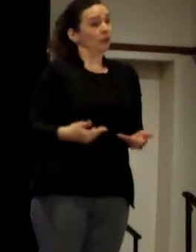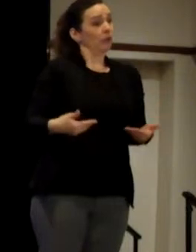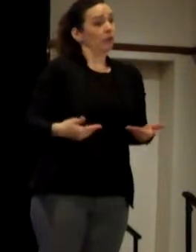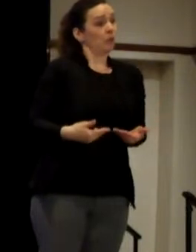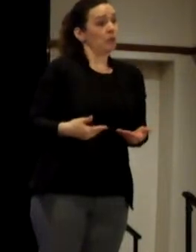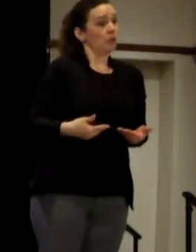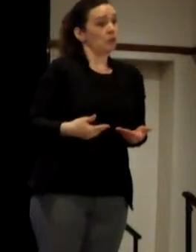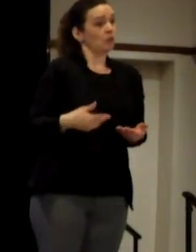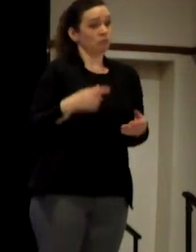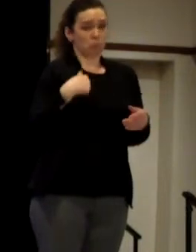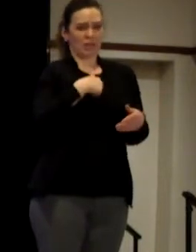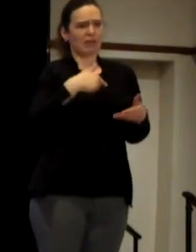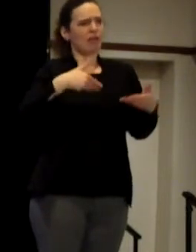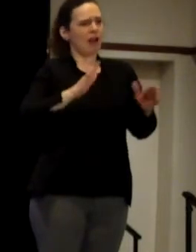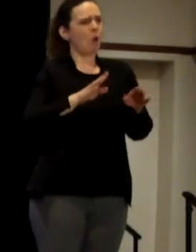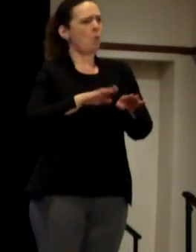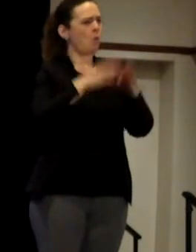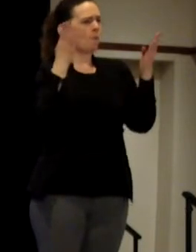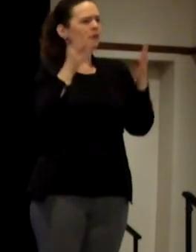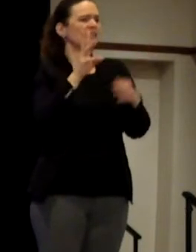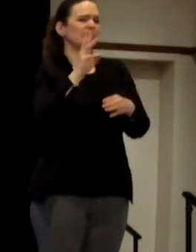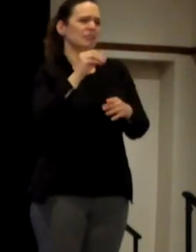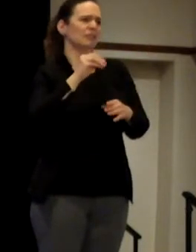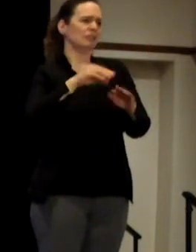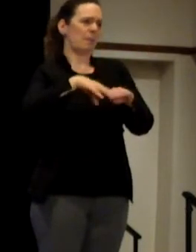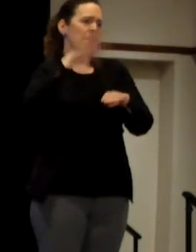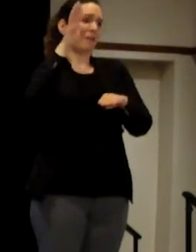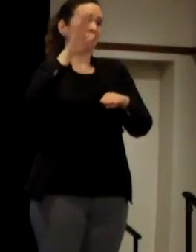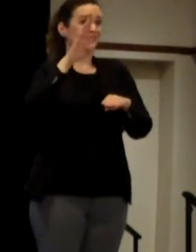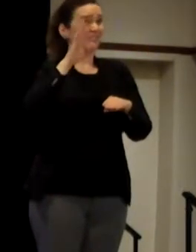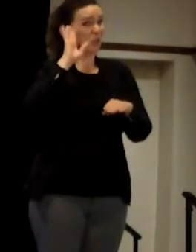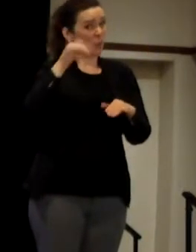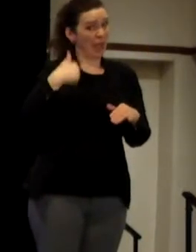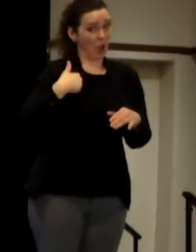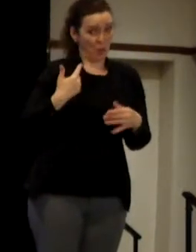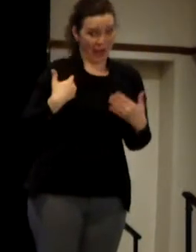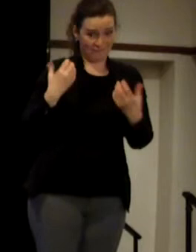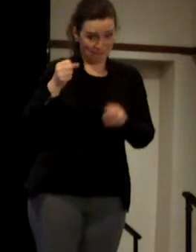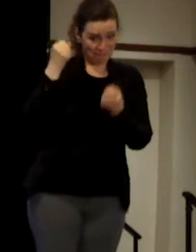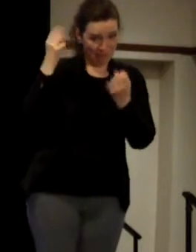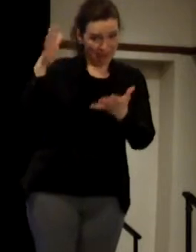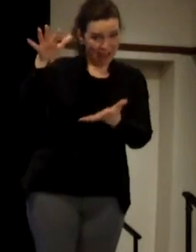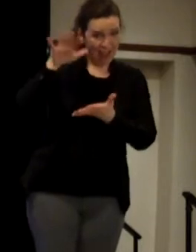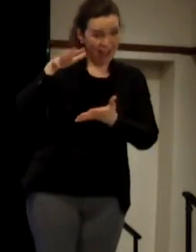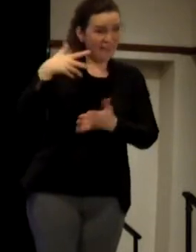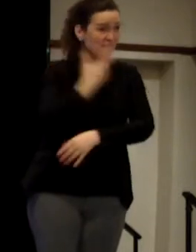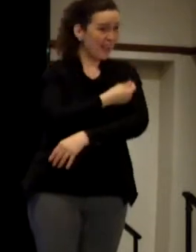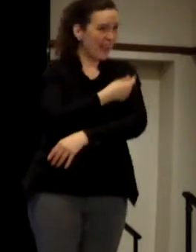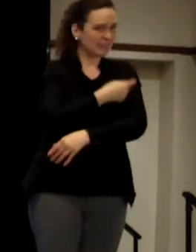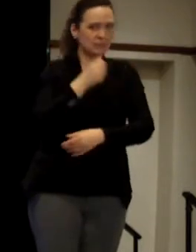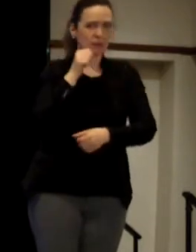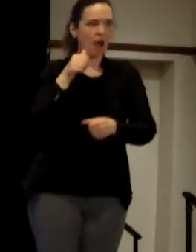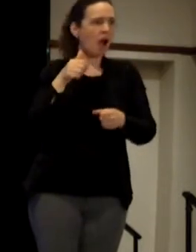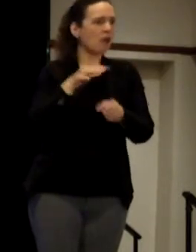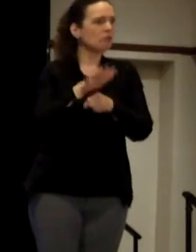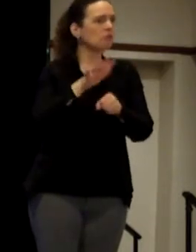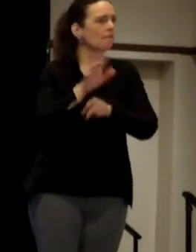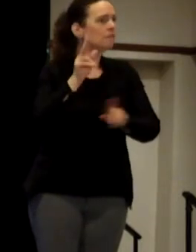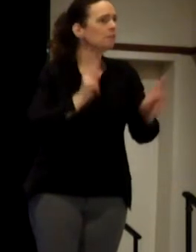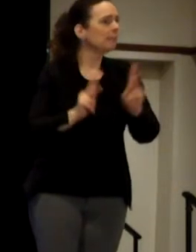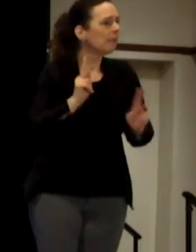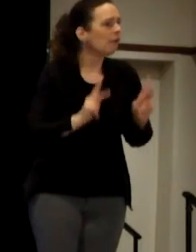not alone. Every county across the state's having the same problem. So in the state fairgrounds has the same problem. So we